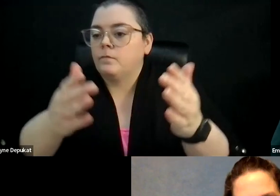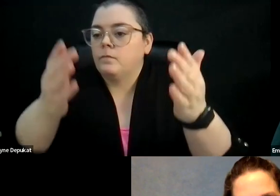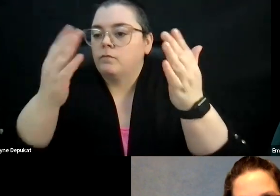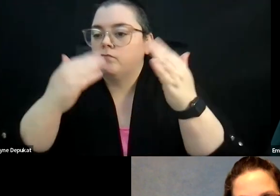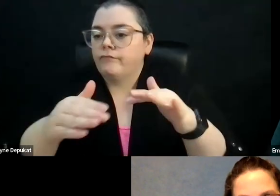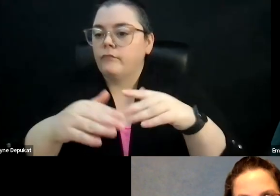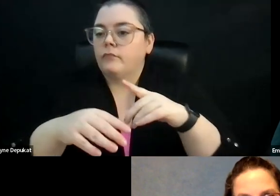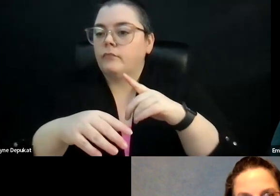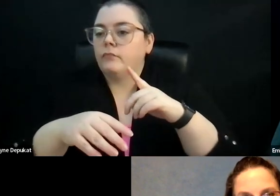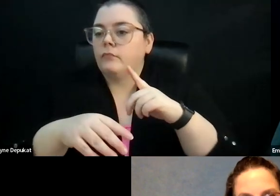Okay.